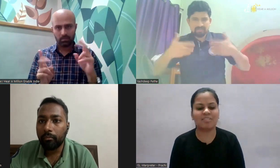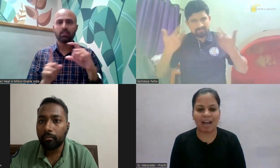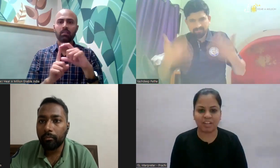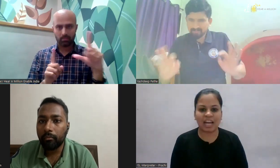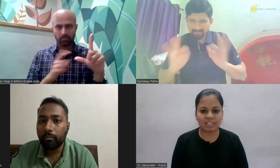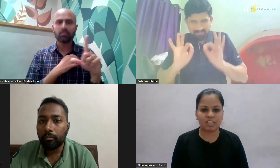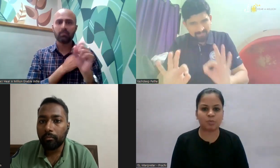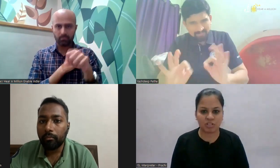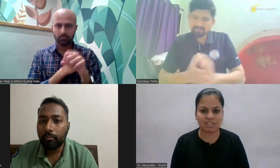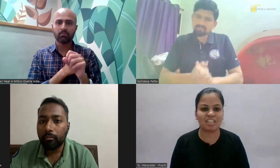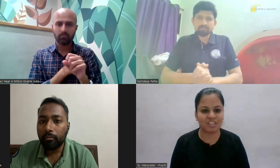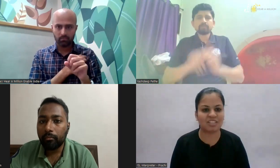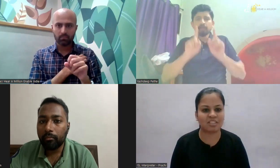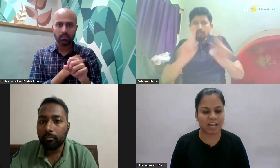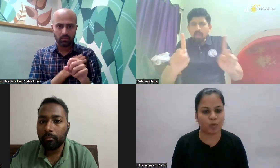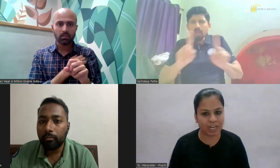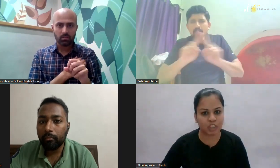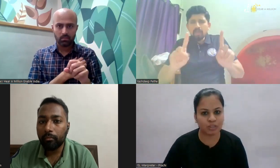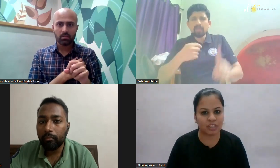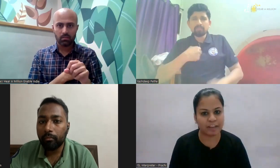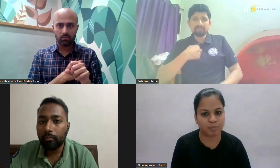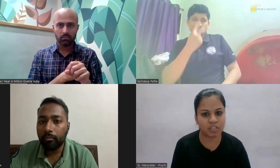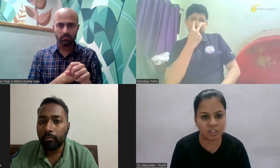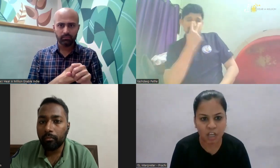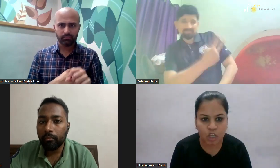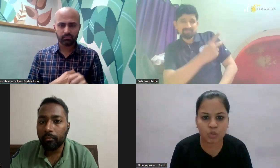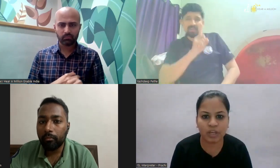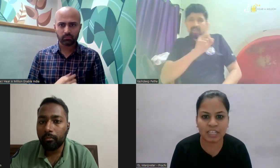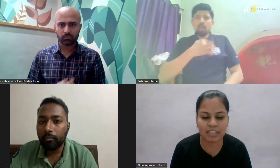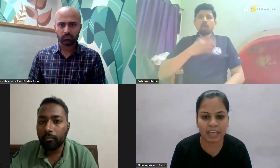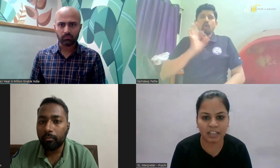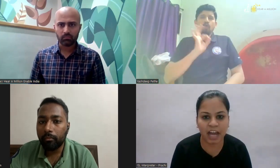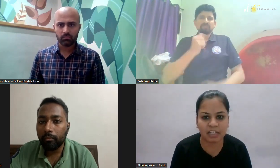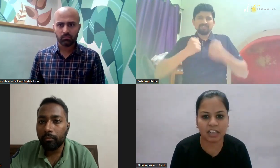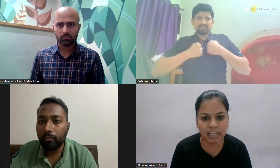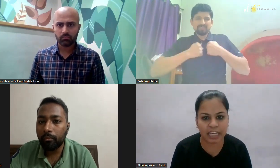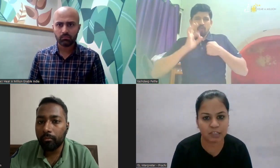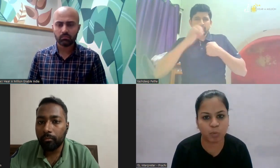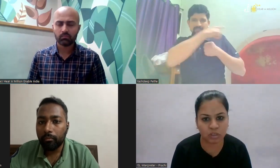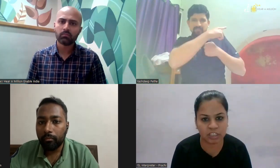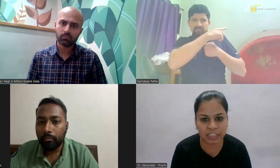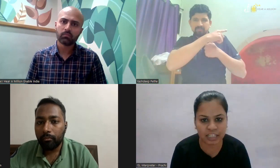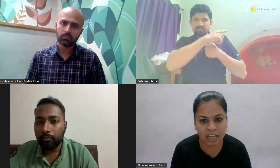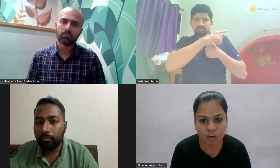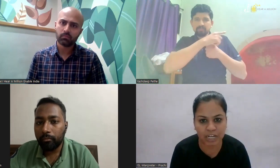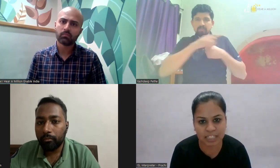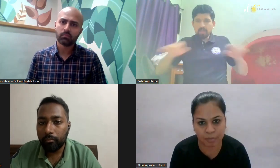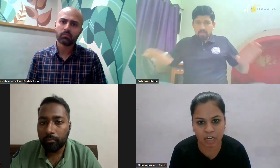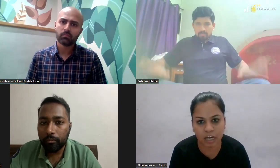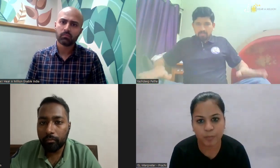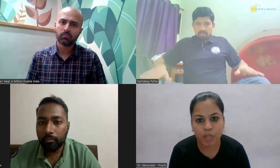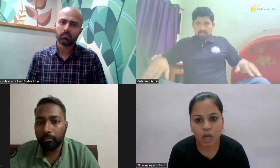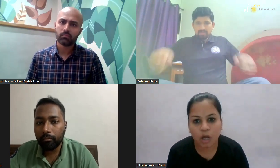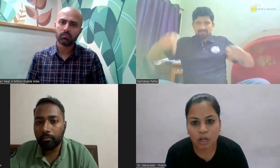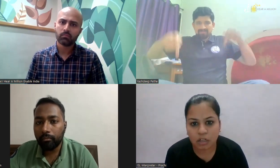So driving license process is just equivalent to the deaf person. So he's saying that yes, both the things are quite